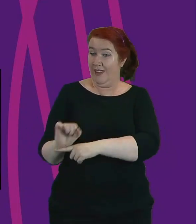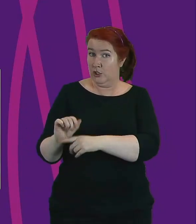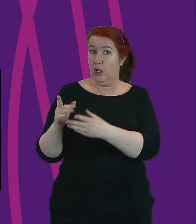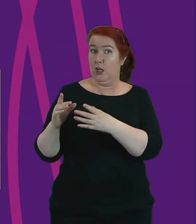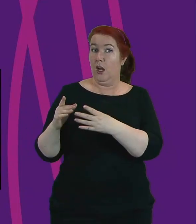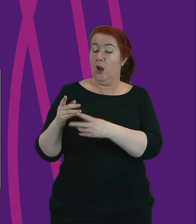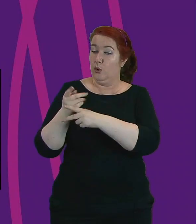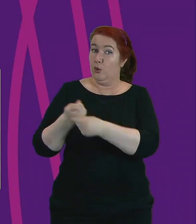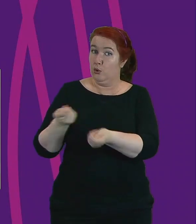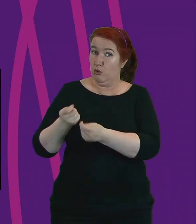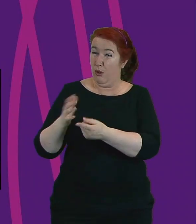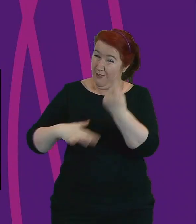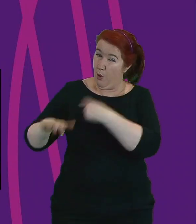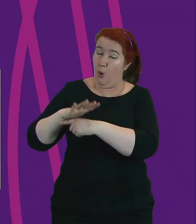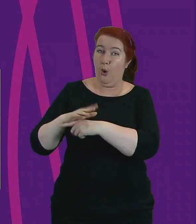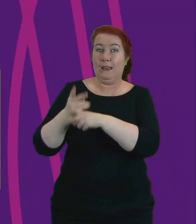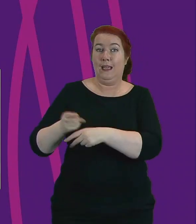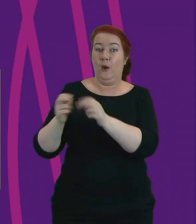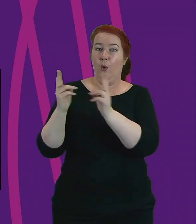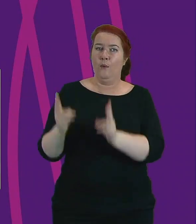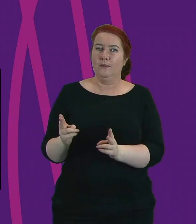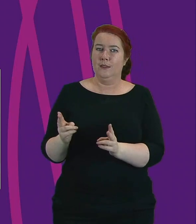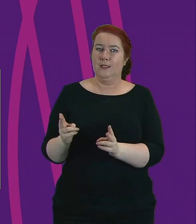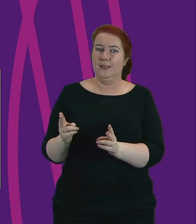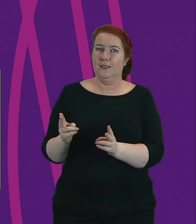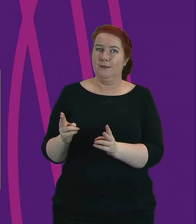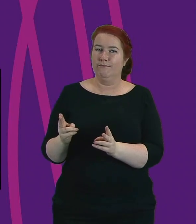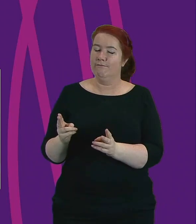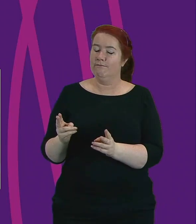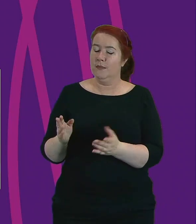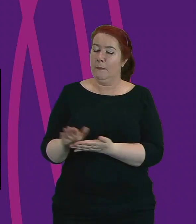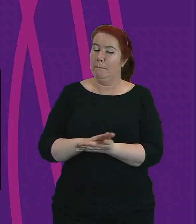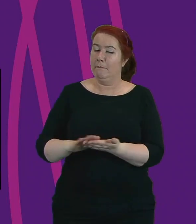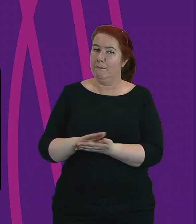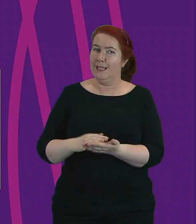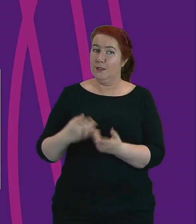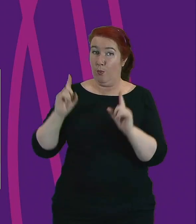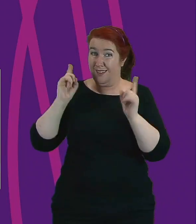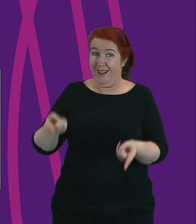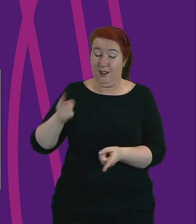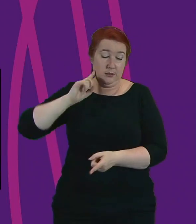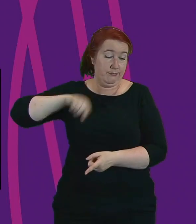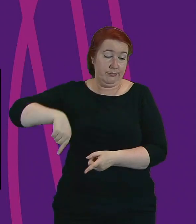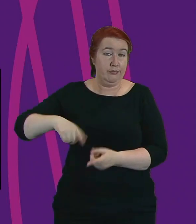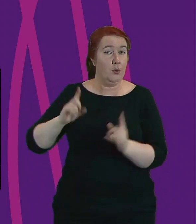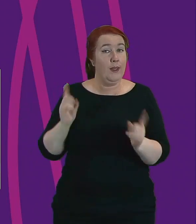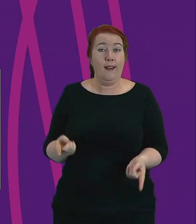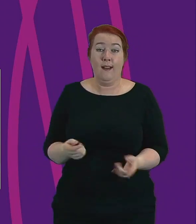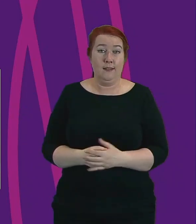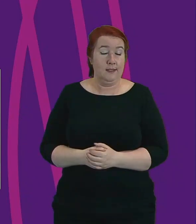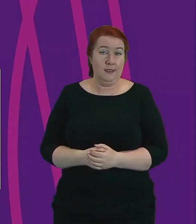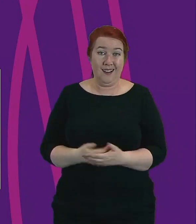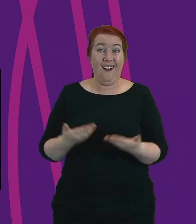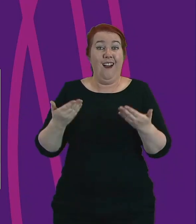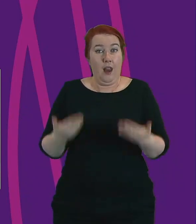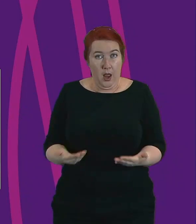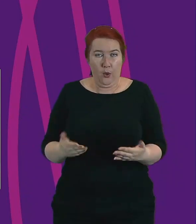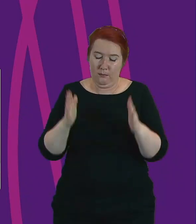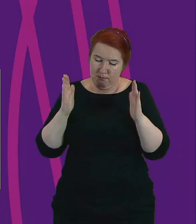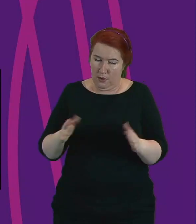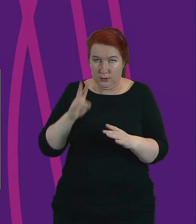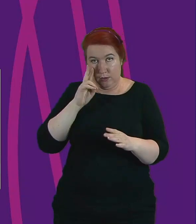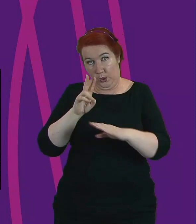all care homes. And we can't turn our back on this. We can now only go